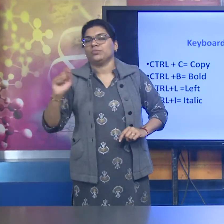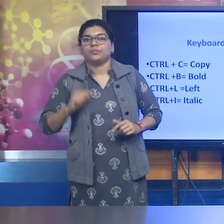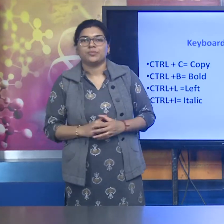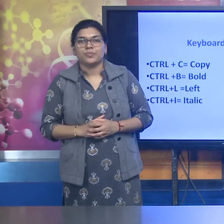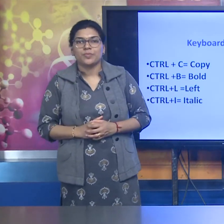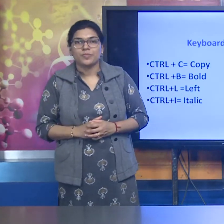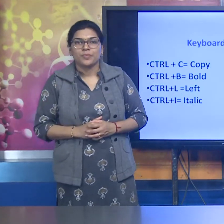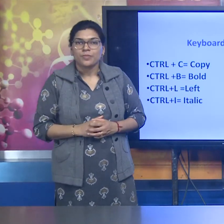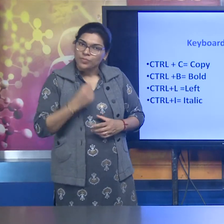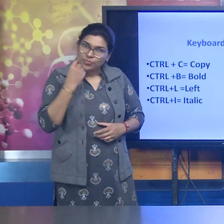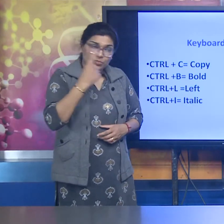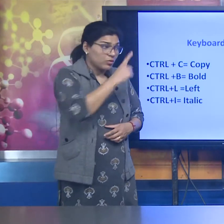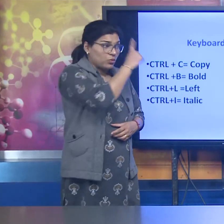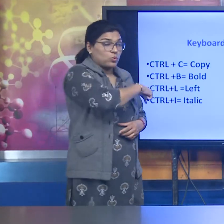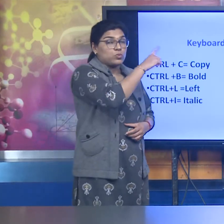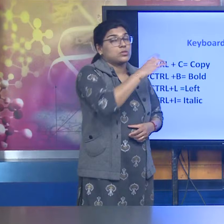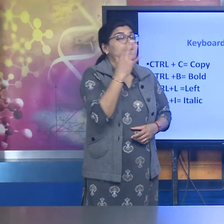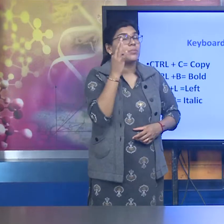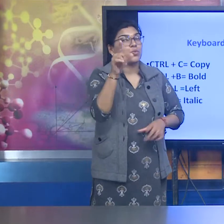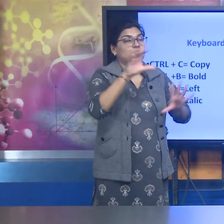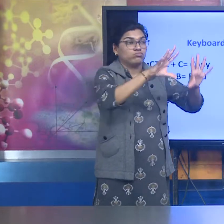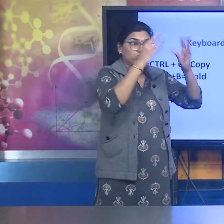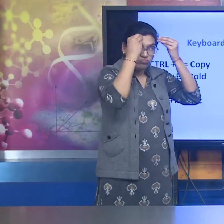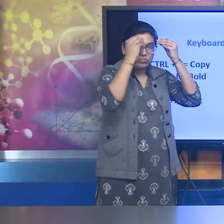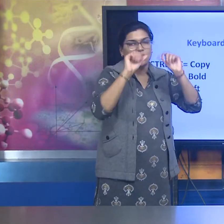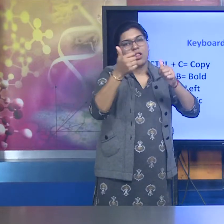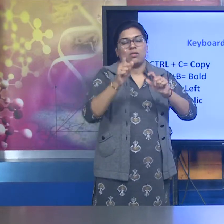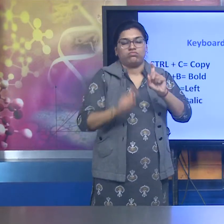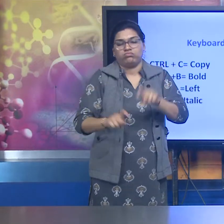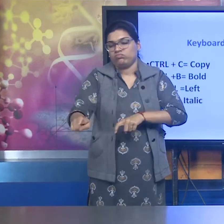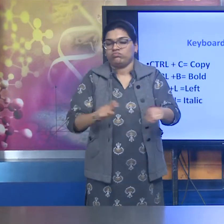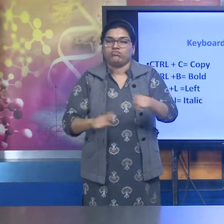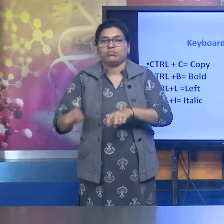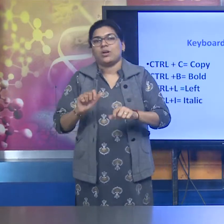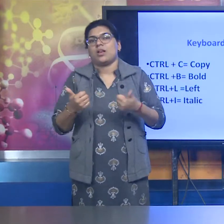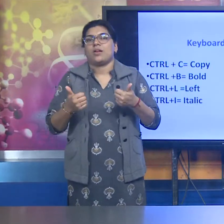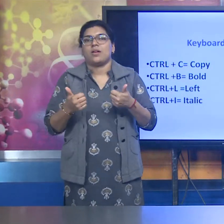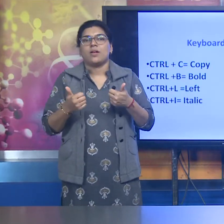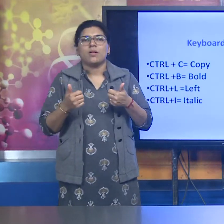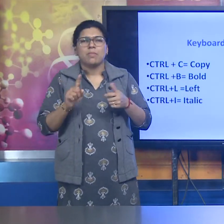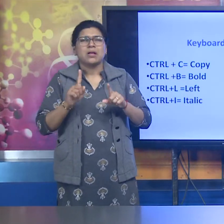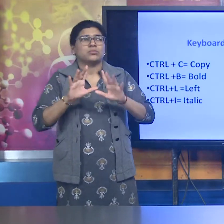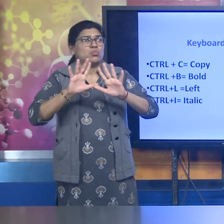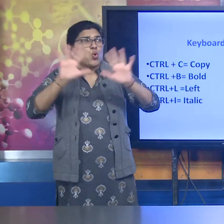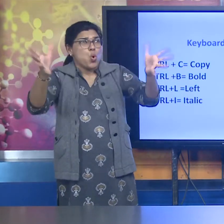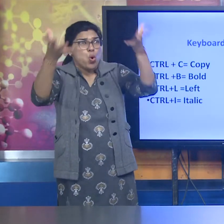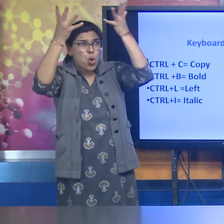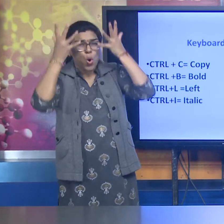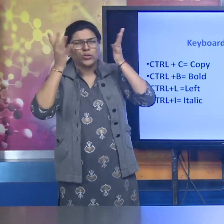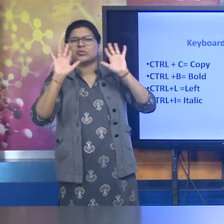Control plus P. Whenever we give the command of print to